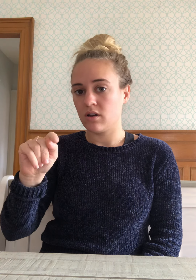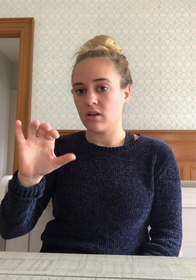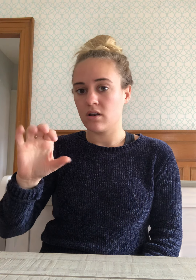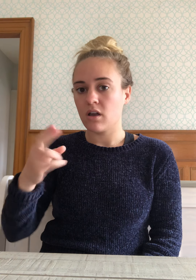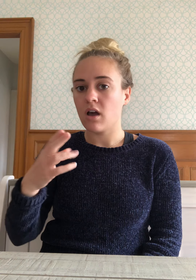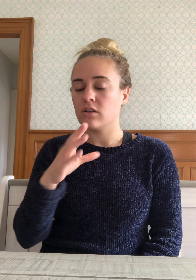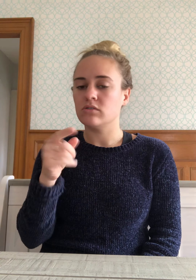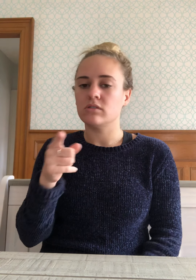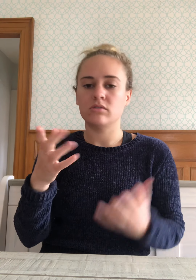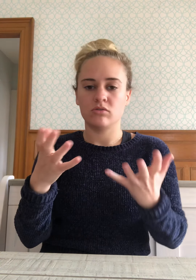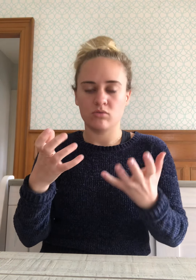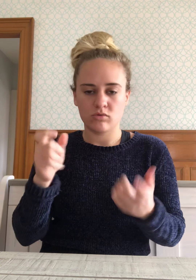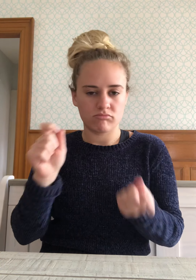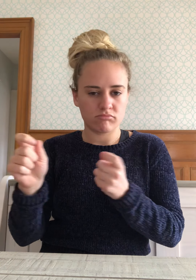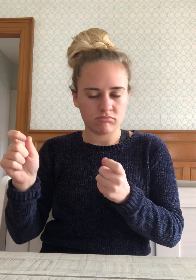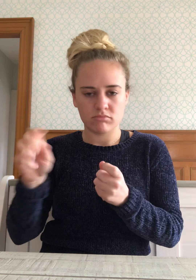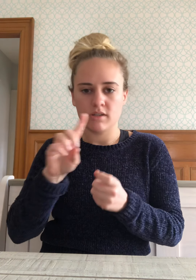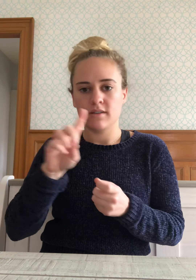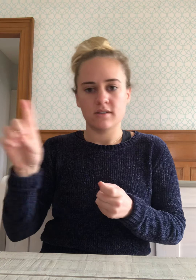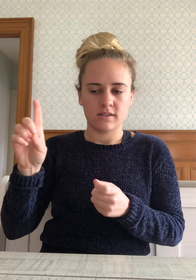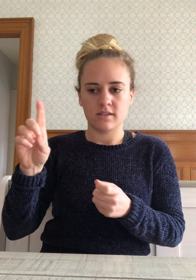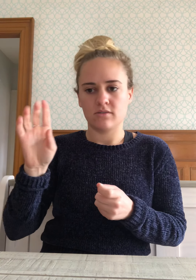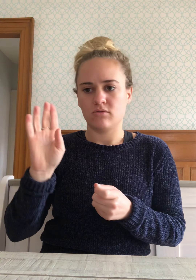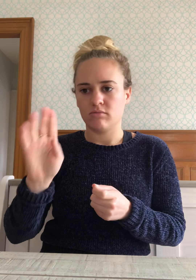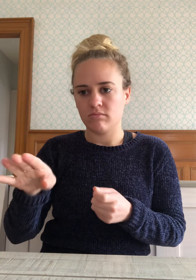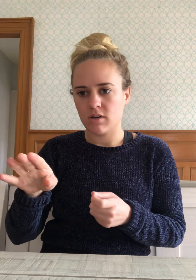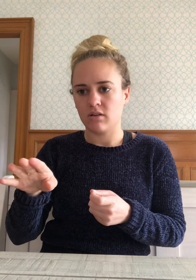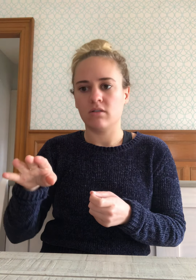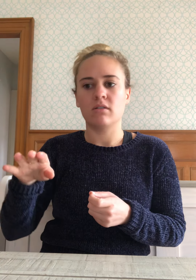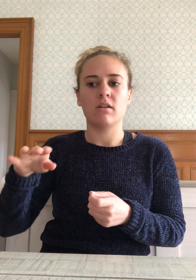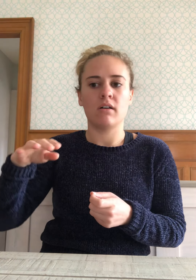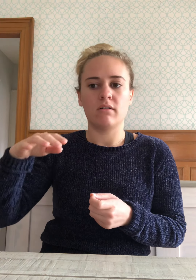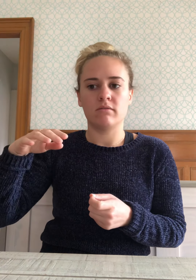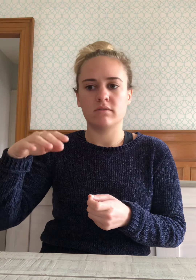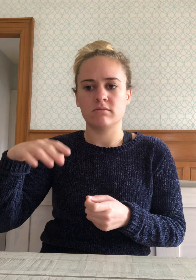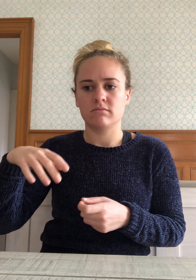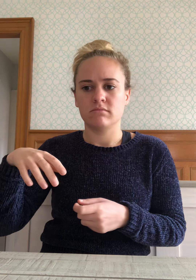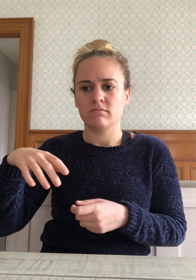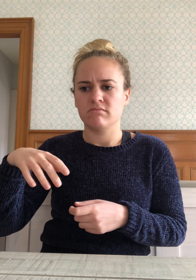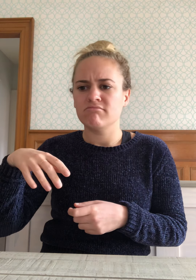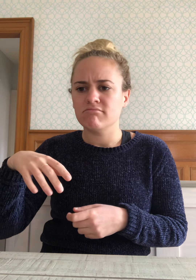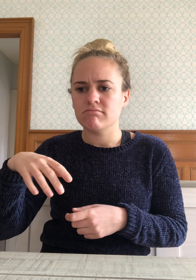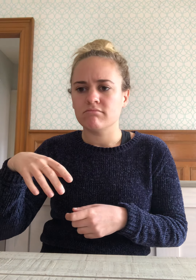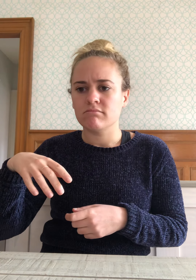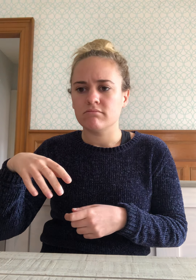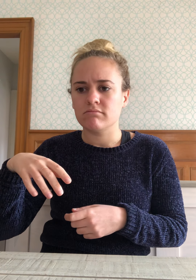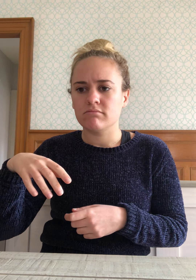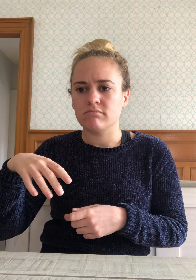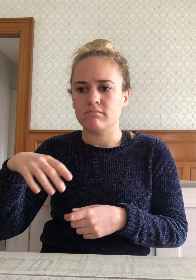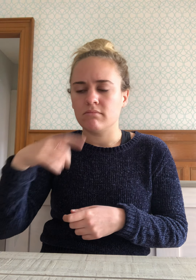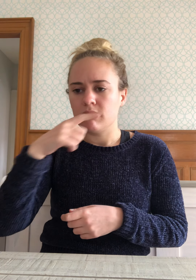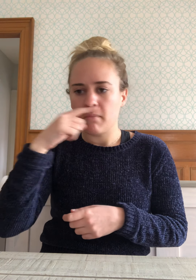of the maxillary denture or the distal lingual of the mandibular denture. Those are sources that can be perceived when